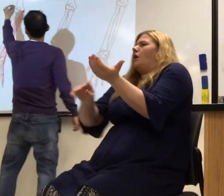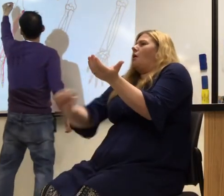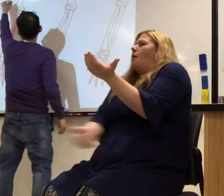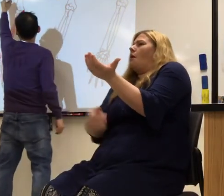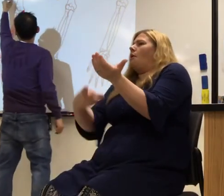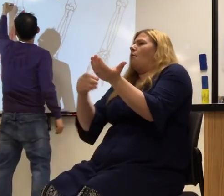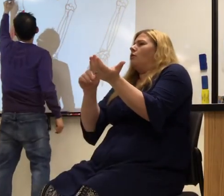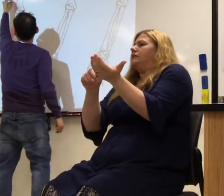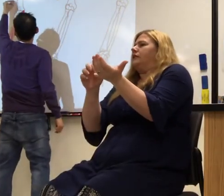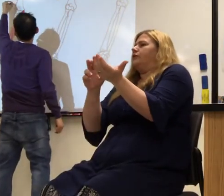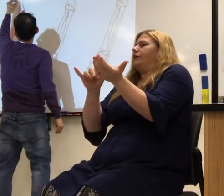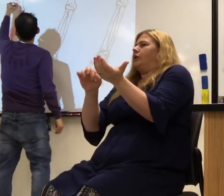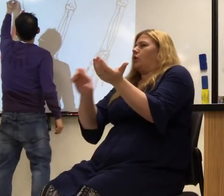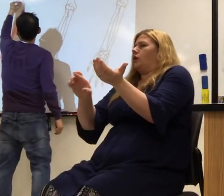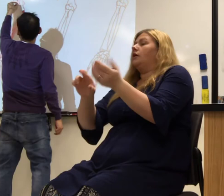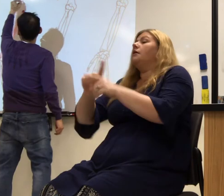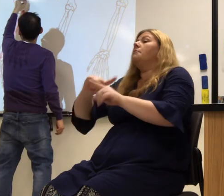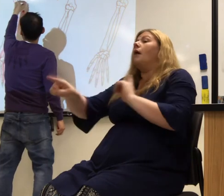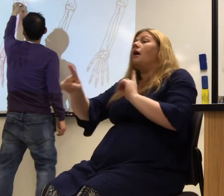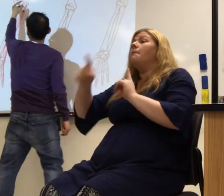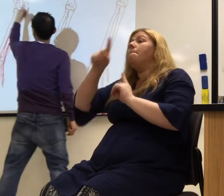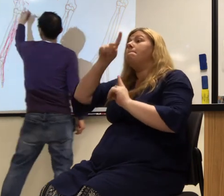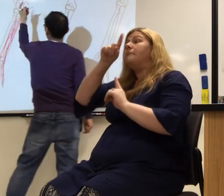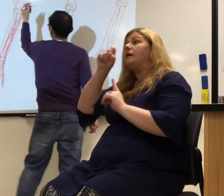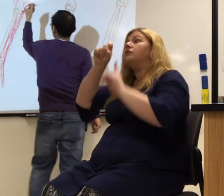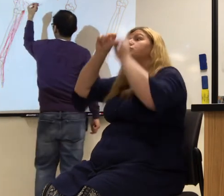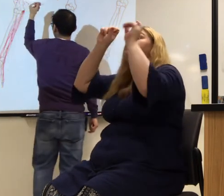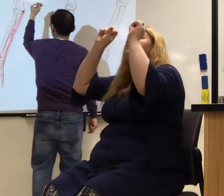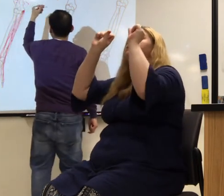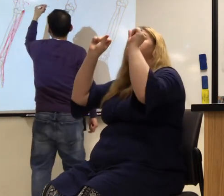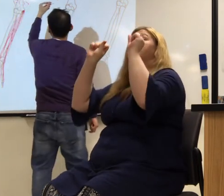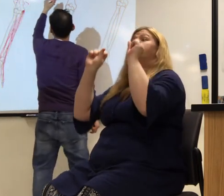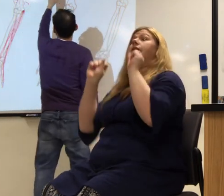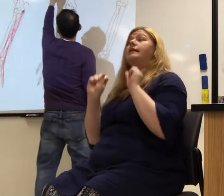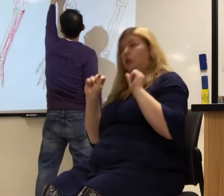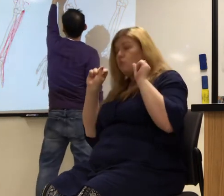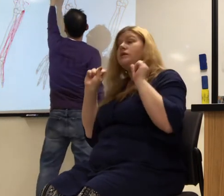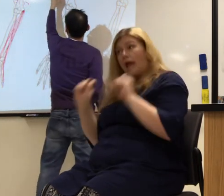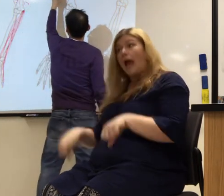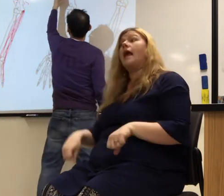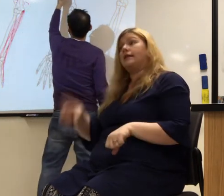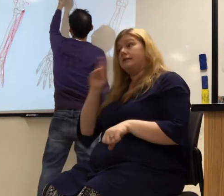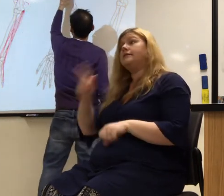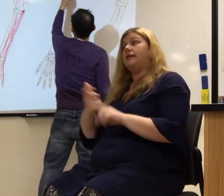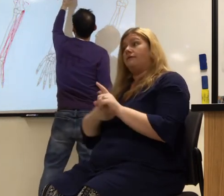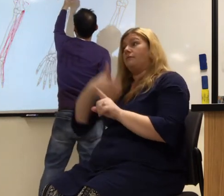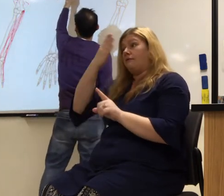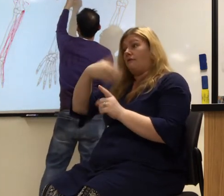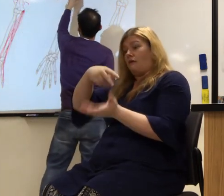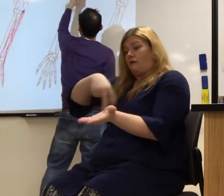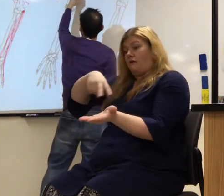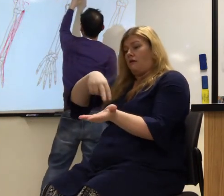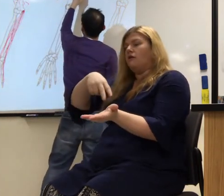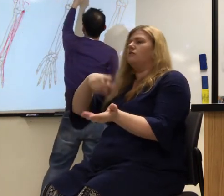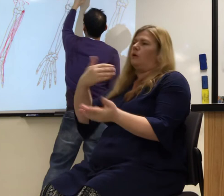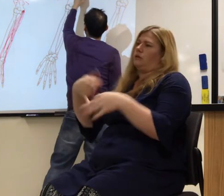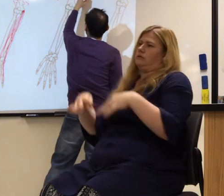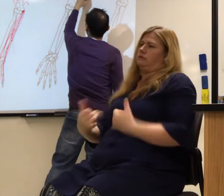So this is the FDS, short for flexor digitorum superficialis, superior supinator.